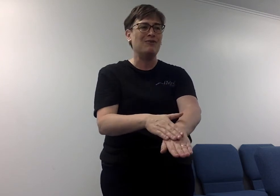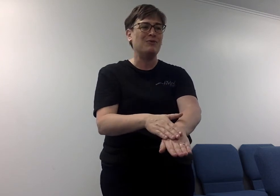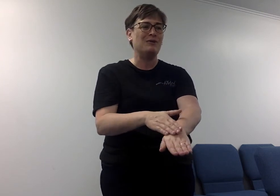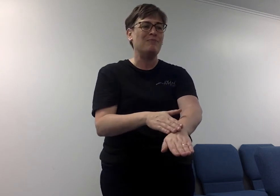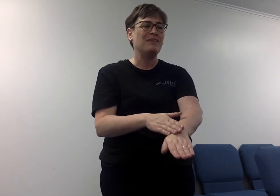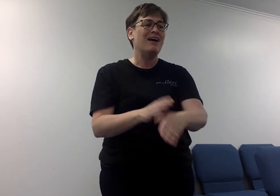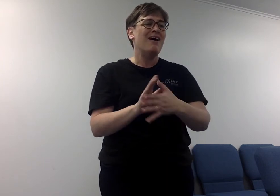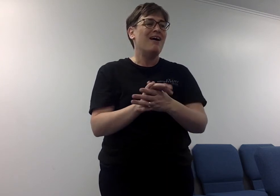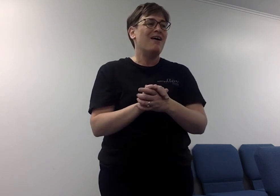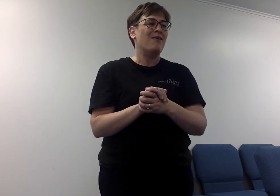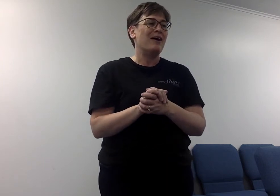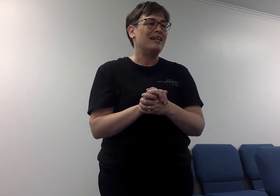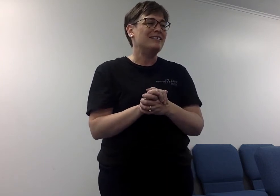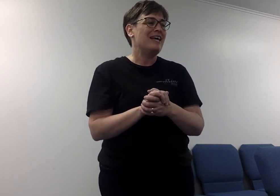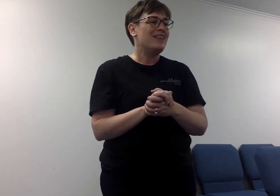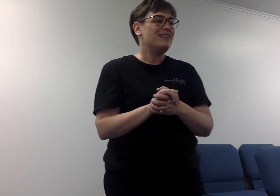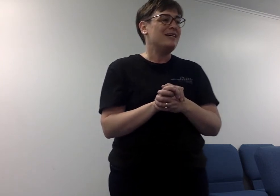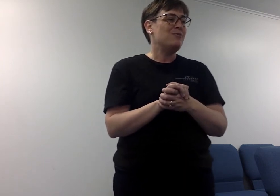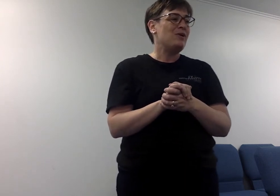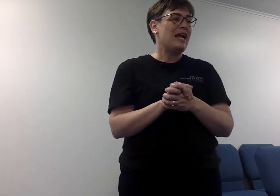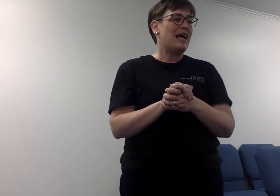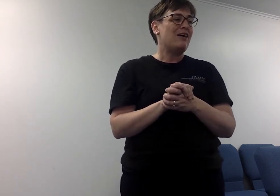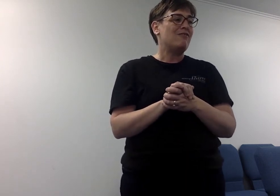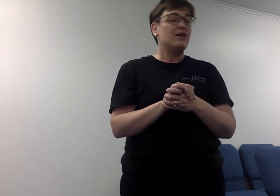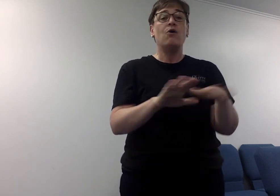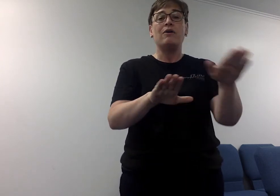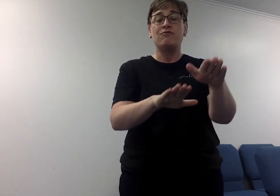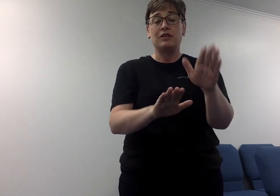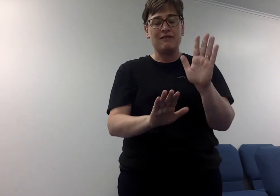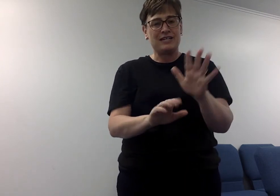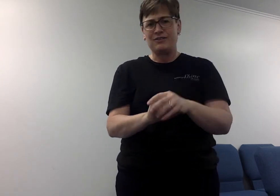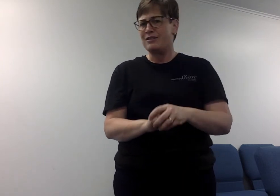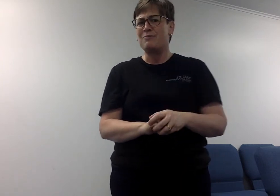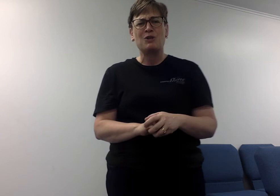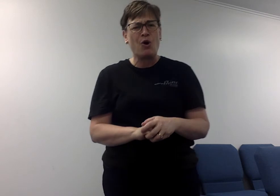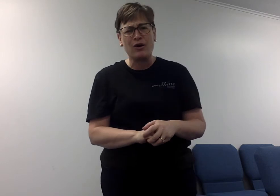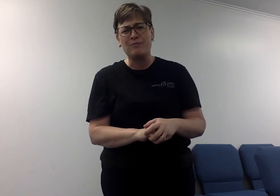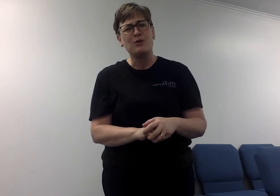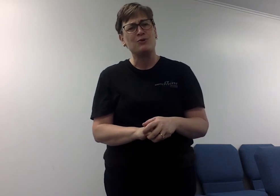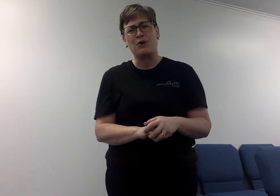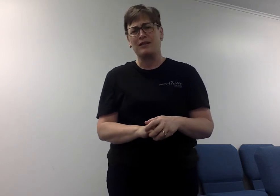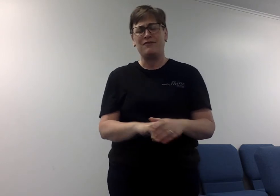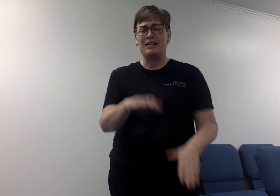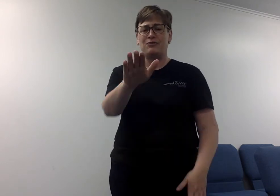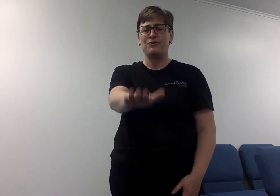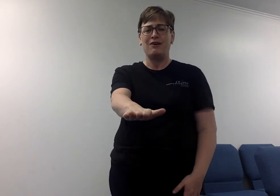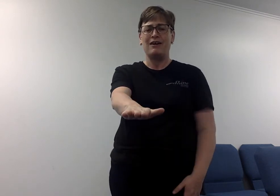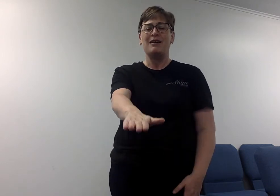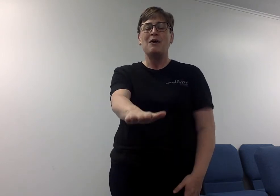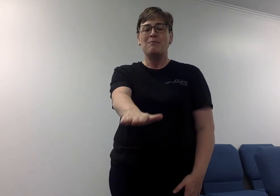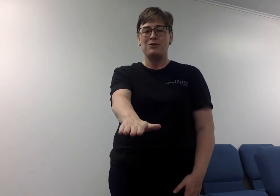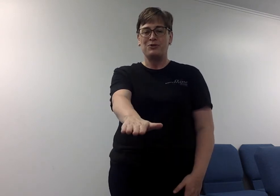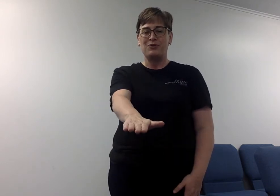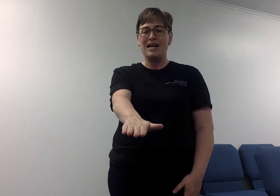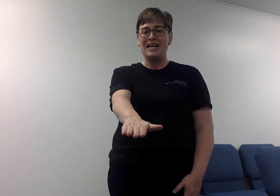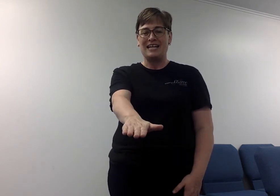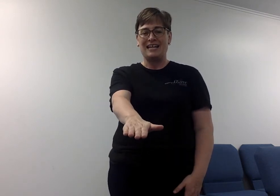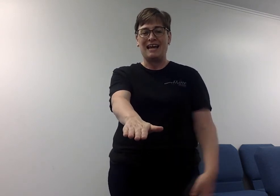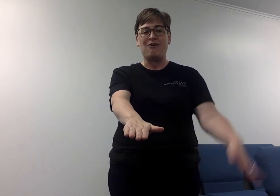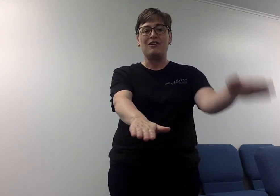will. All right, then we have, and for left-handers, I'm so sorry, left-handers. All right, put your right hand out, and you're going to